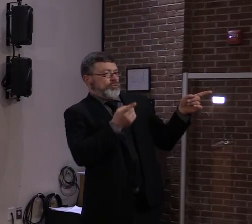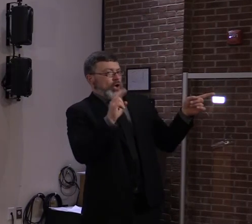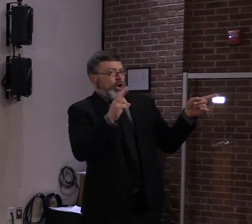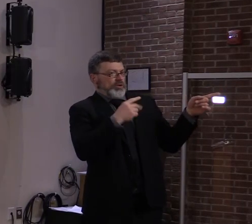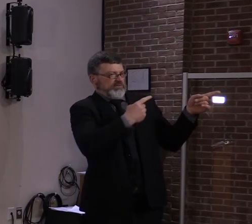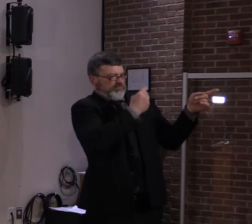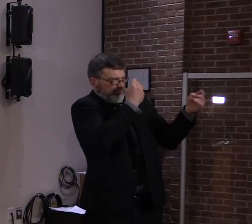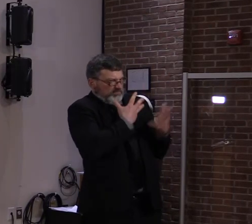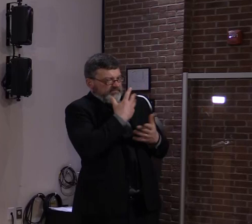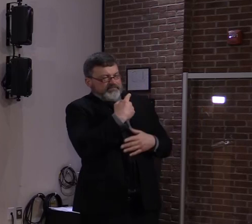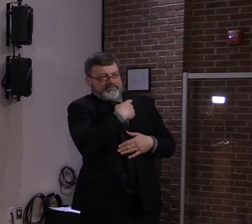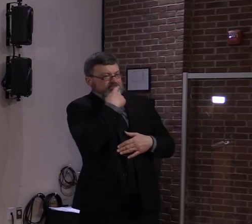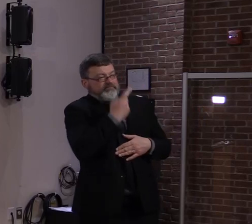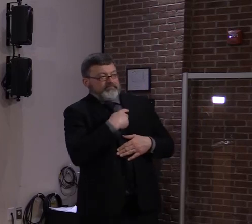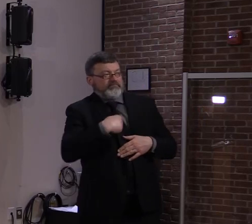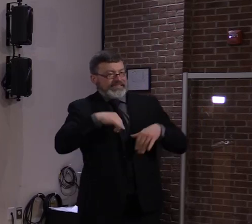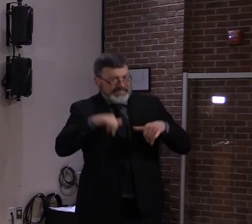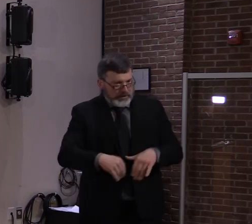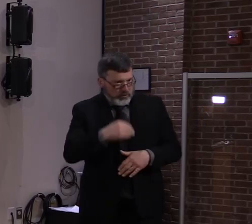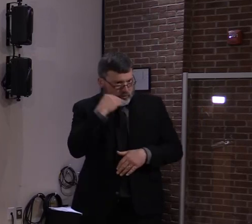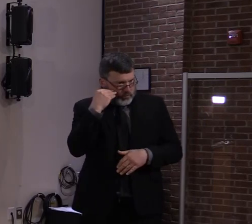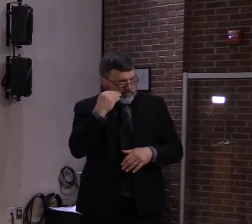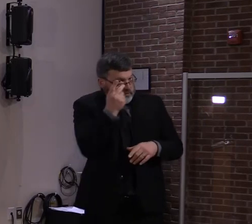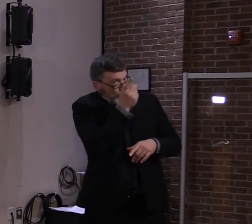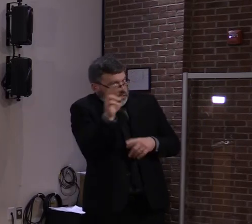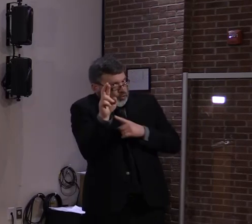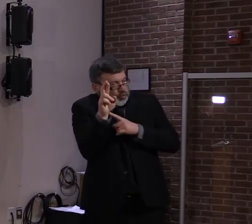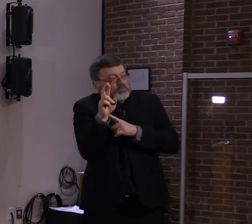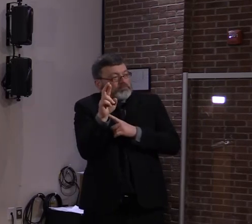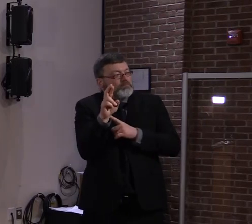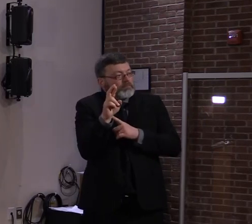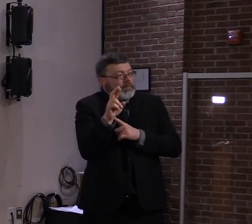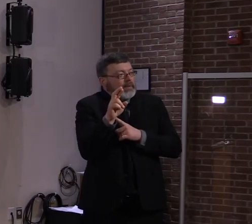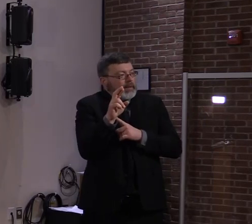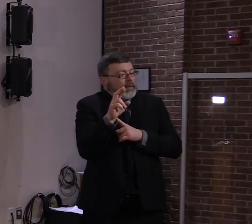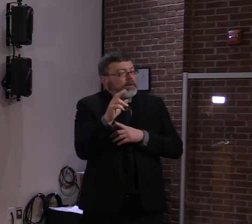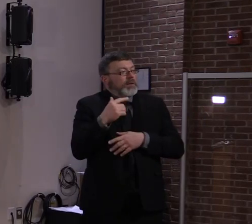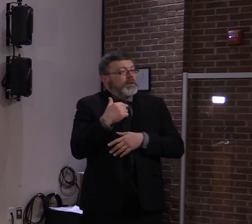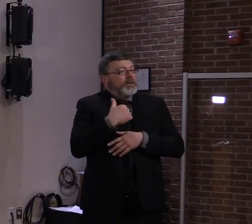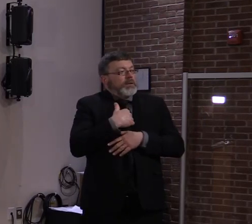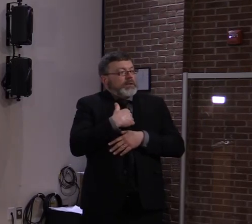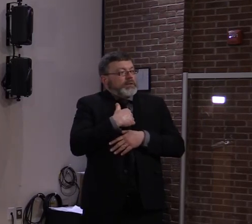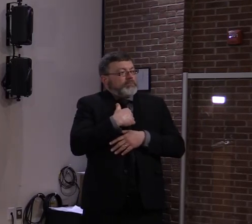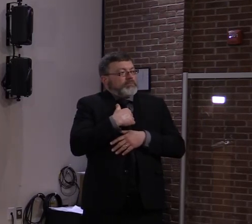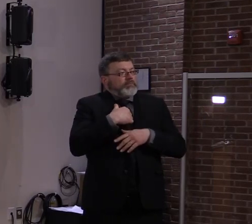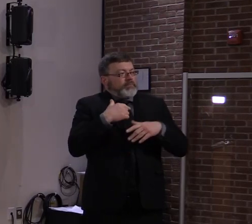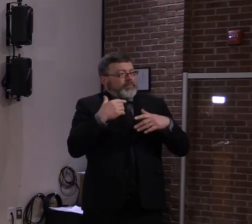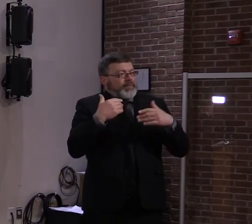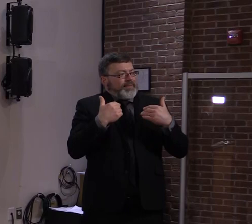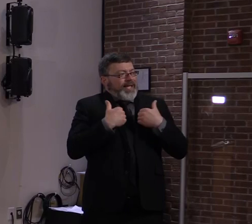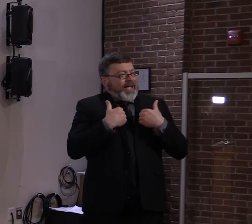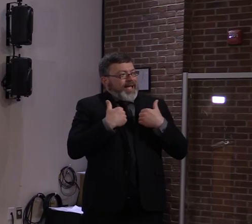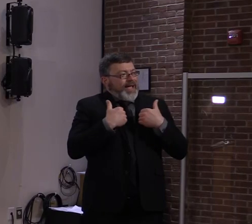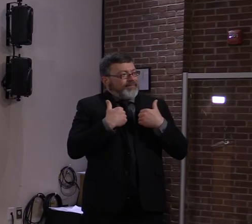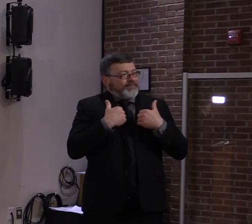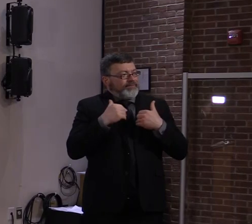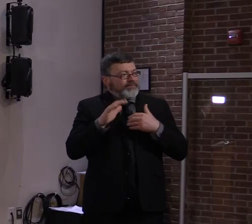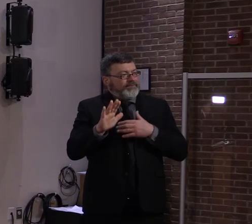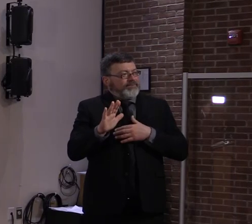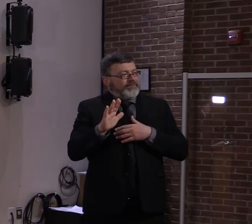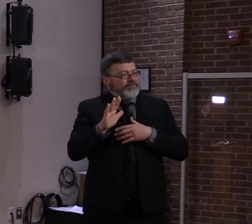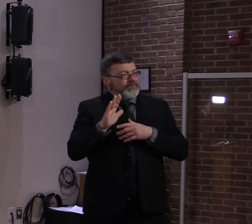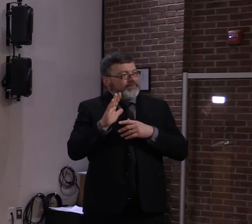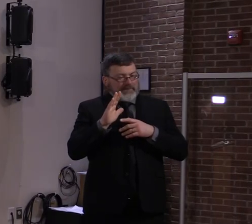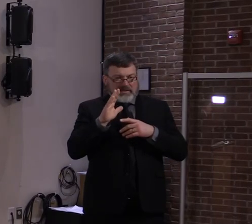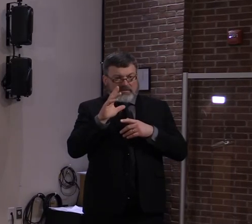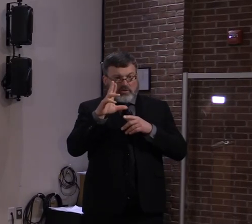already gone through their initial 26 weeks of unemployment benefits. So any benefits they're collecting beyond that point